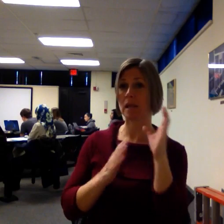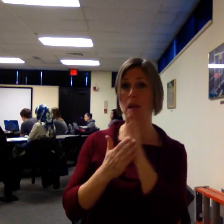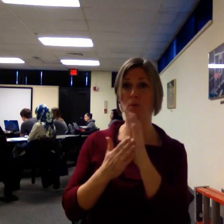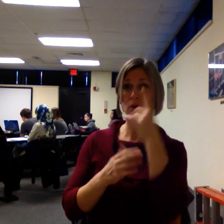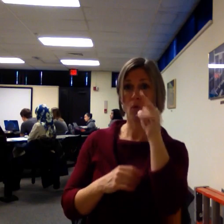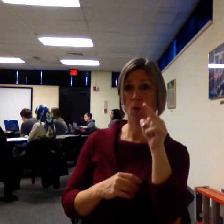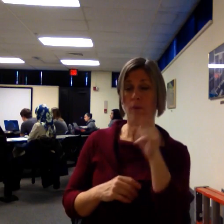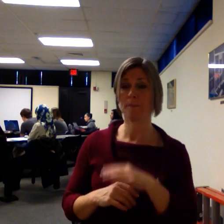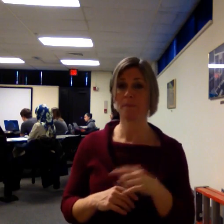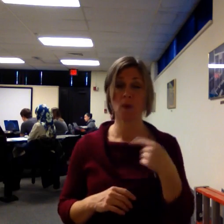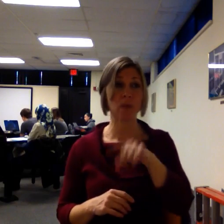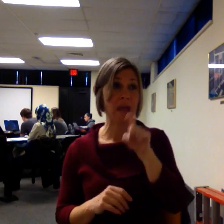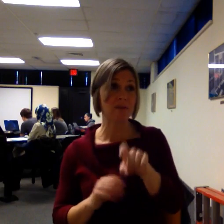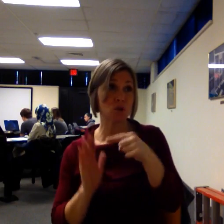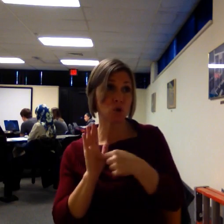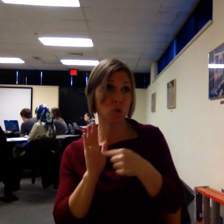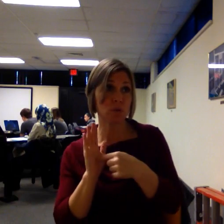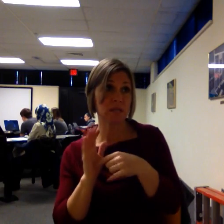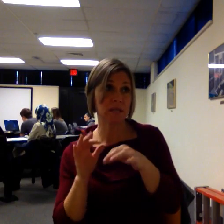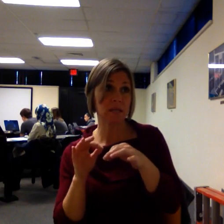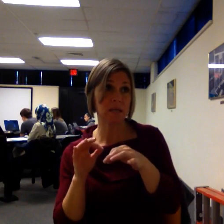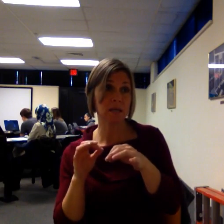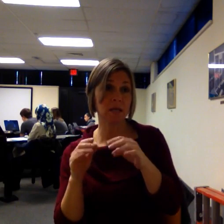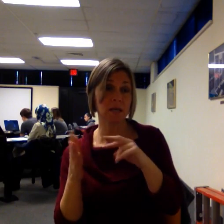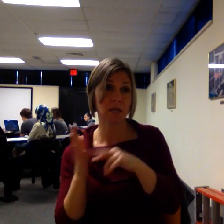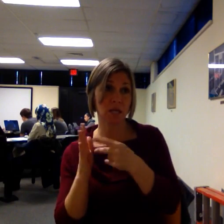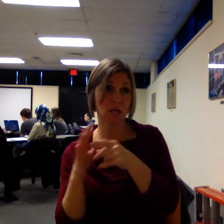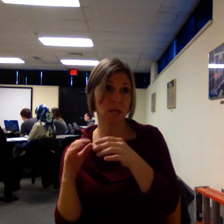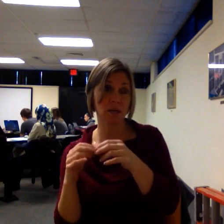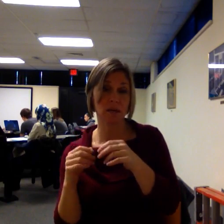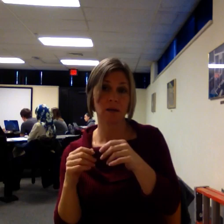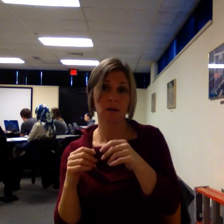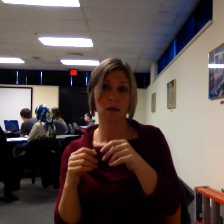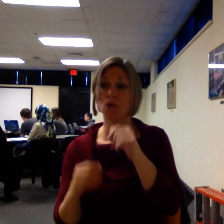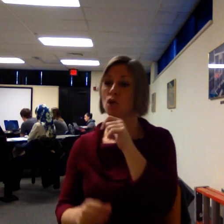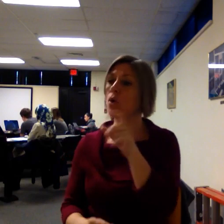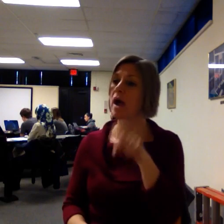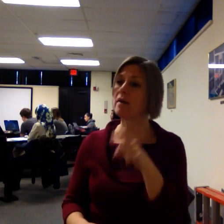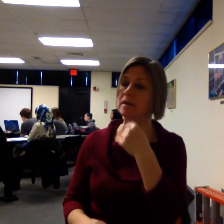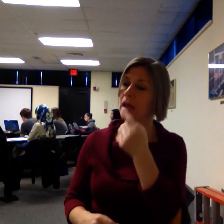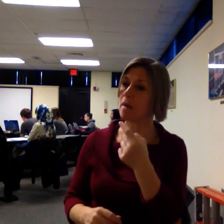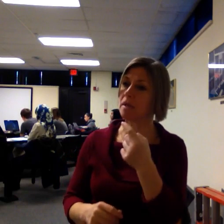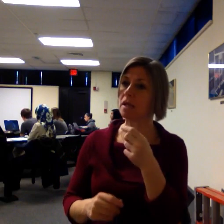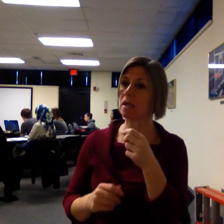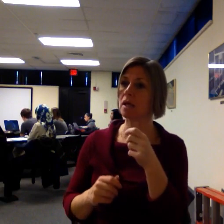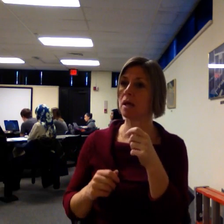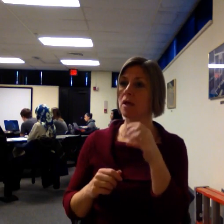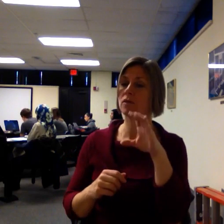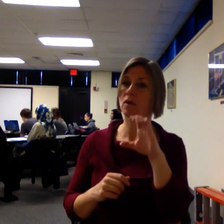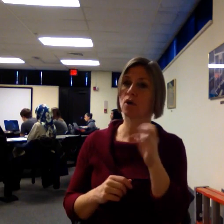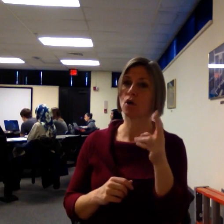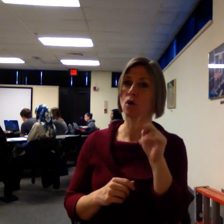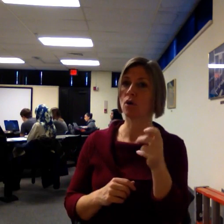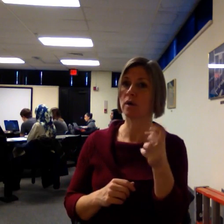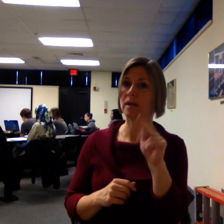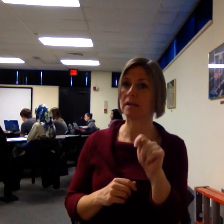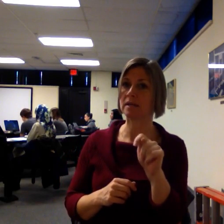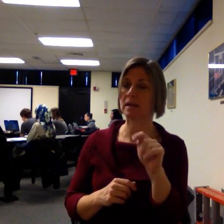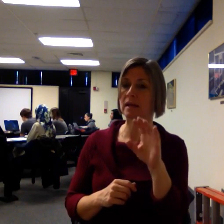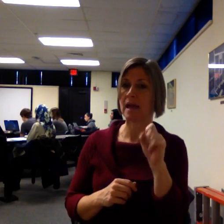show the equation or, You don't have to tell me the verbiage like current ratio is current assets divided by current liabilities, but you